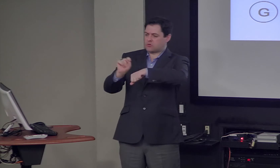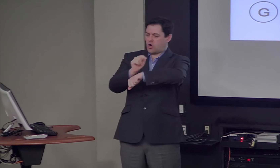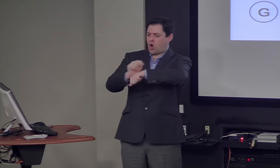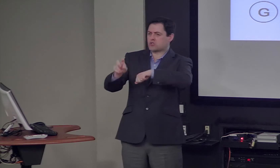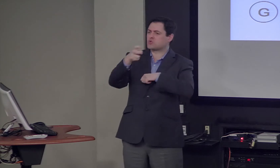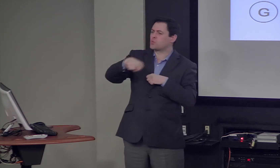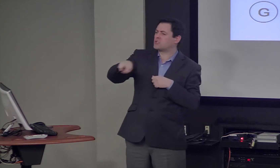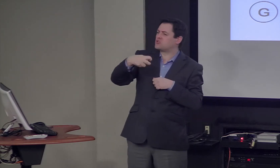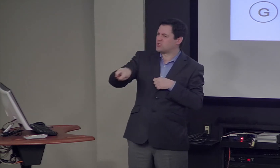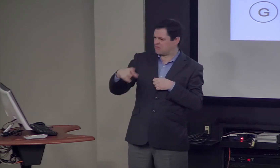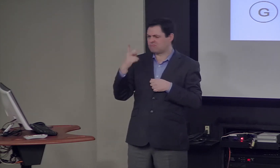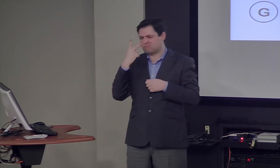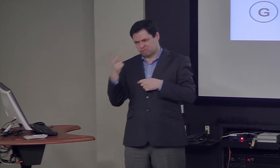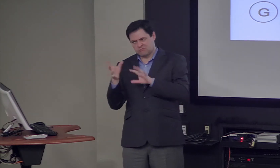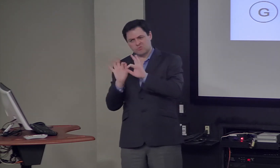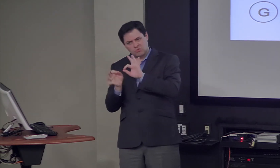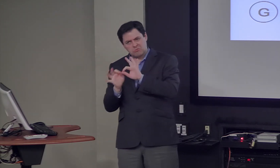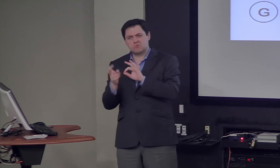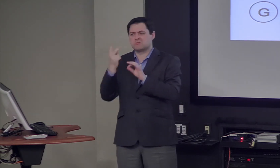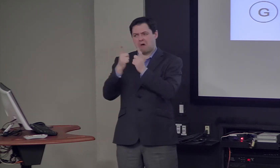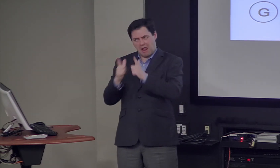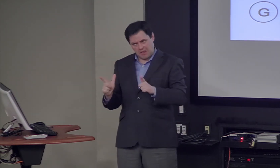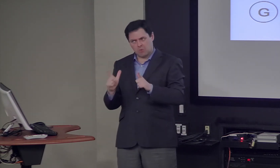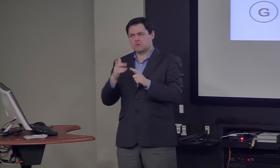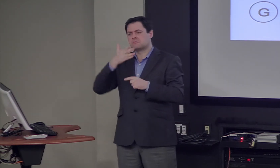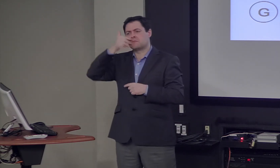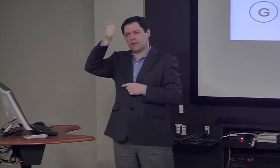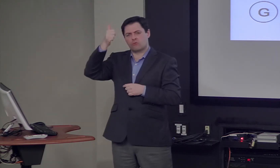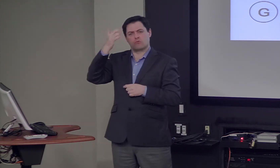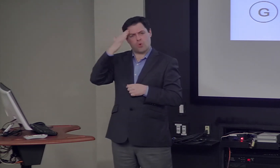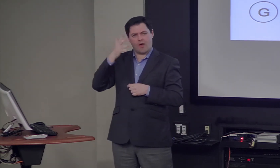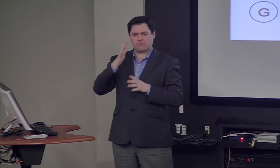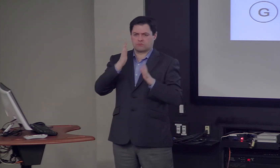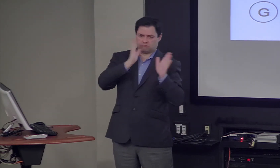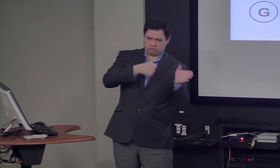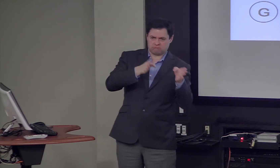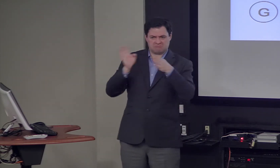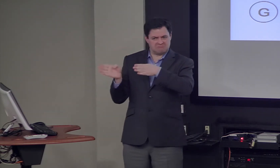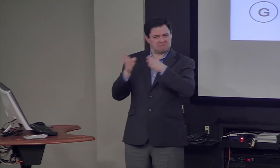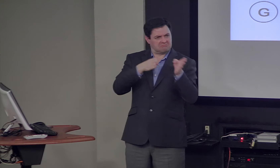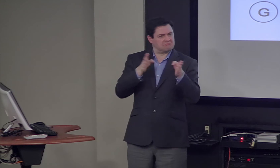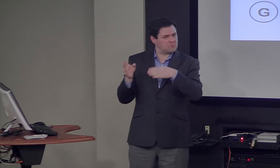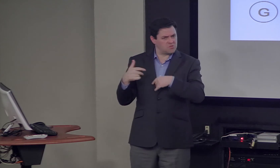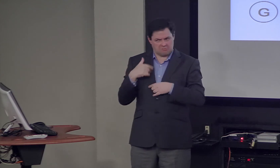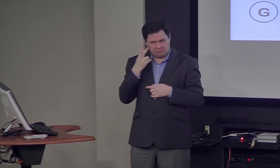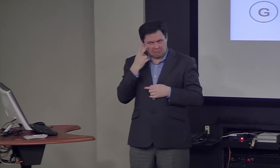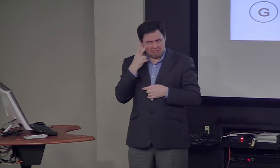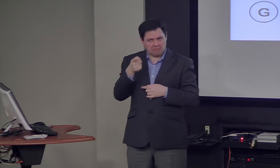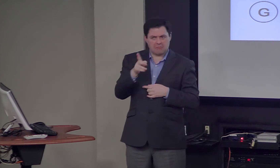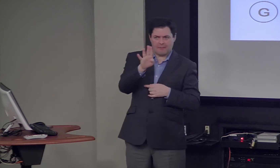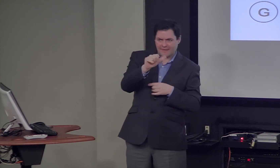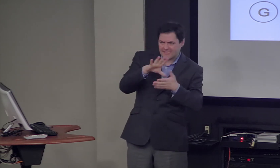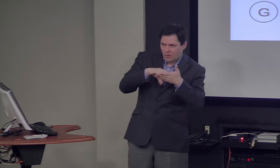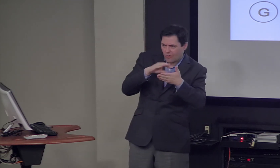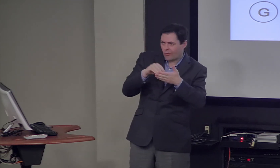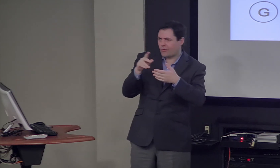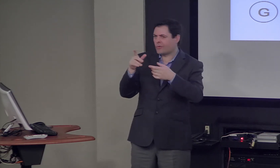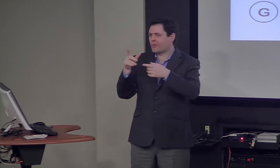languages, switching between tasks, so we thought perhaps this was a good predictor of how an interpreter would do should they score well